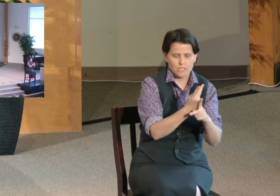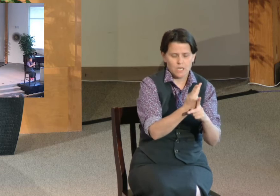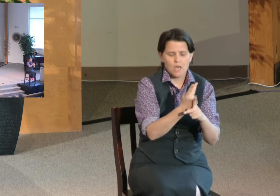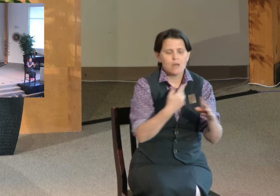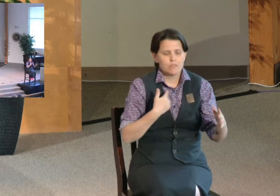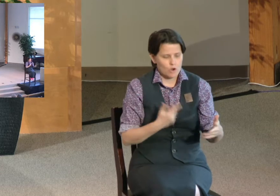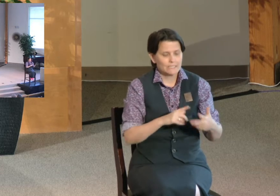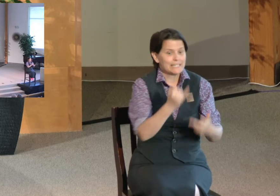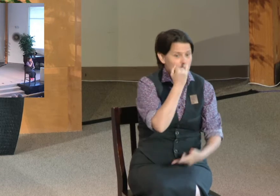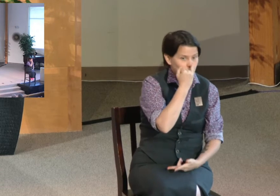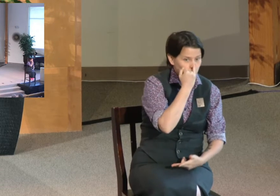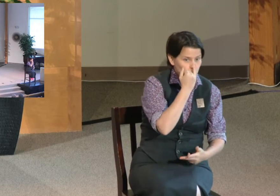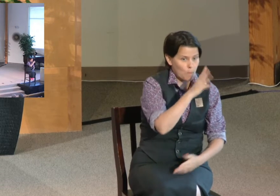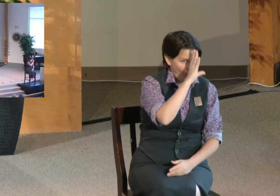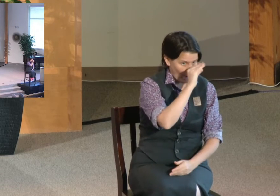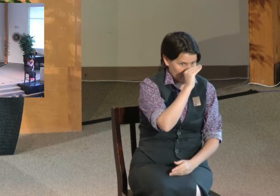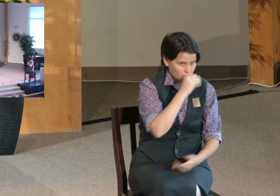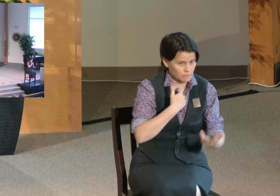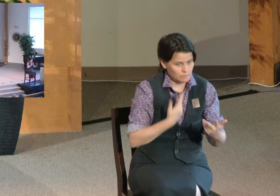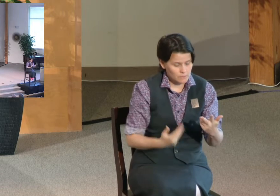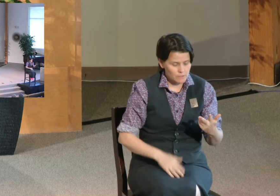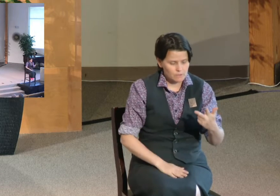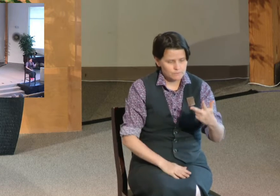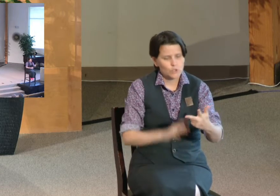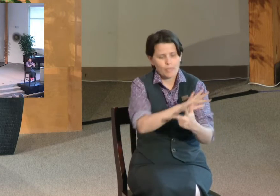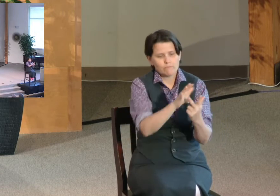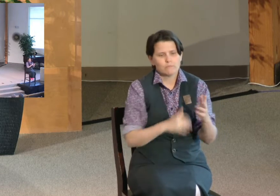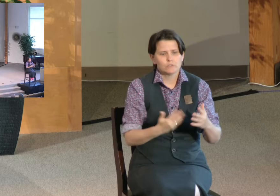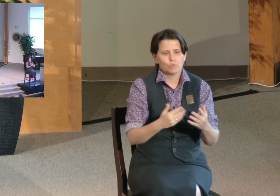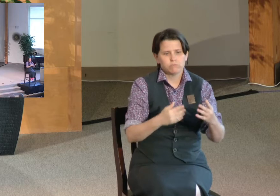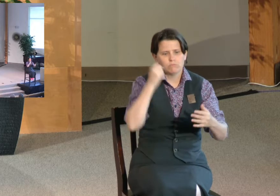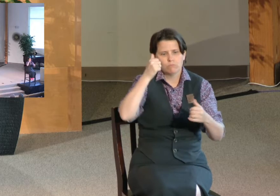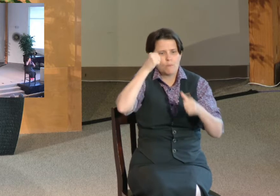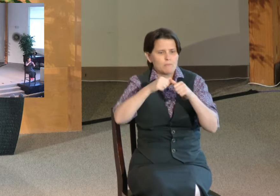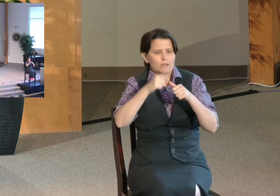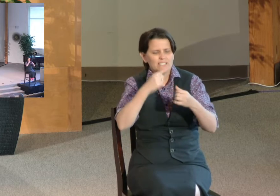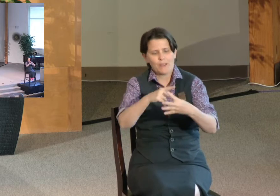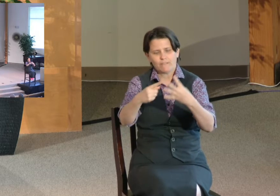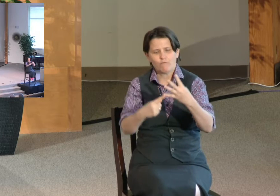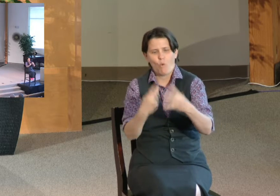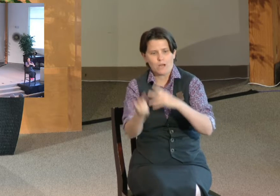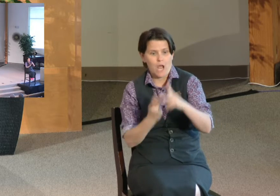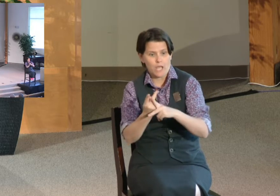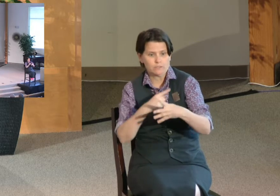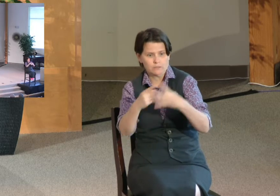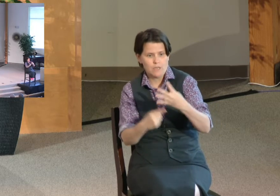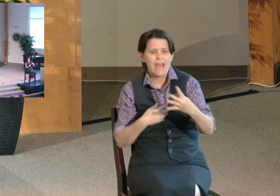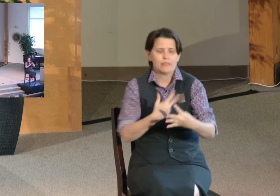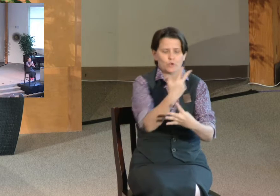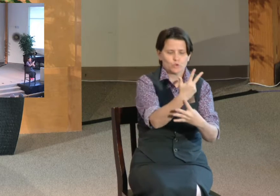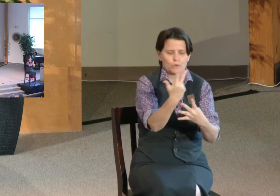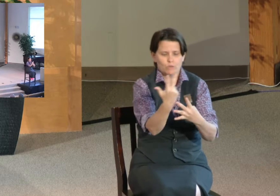detail about all of them, but I'm just going to talk through what you're going to see on the screen. Because, you know, if I had to go through that, that's a whole workshop, and you'll never get to